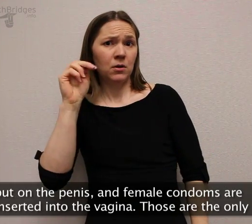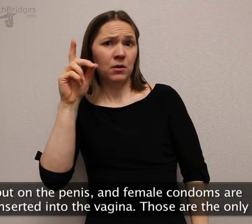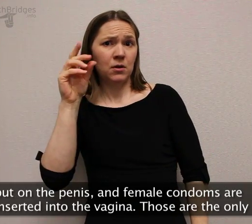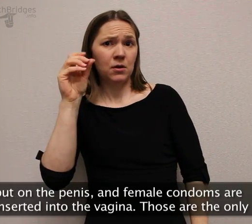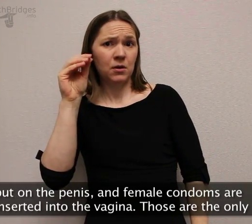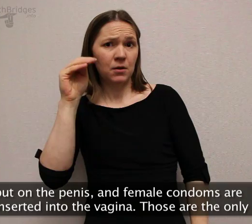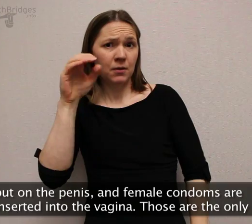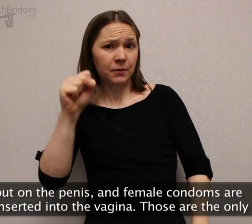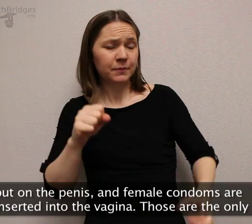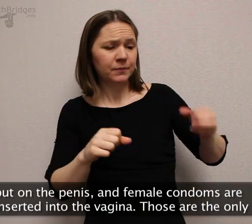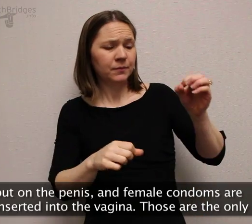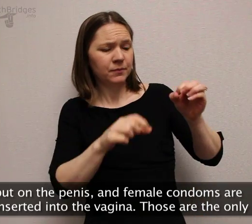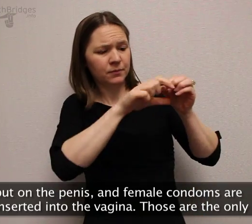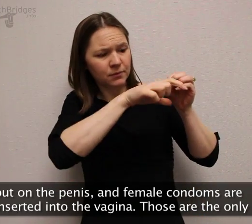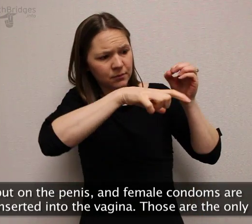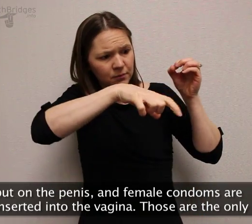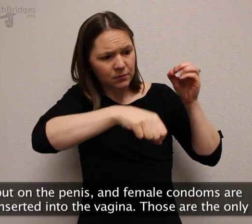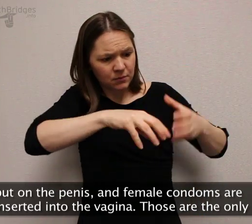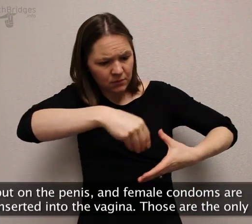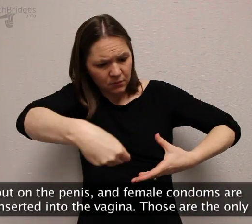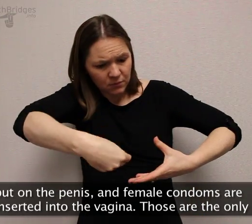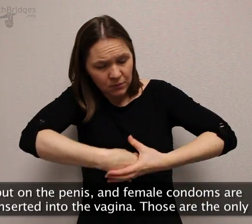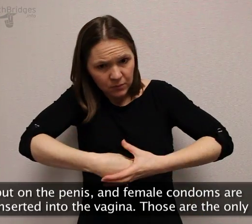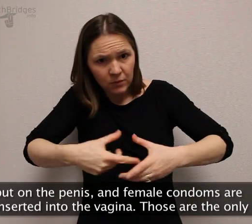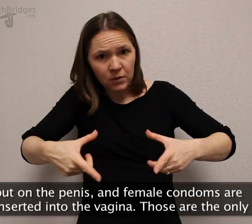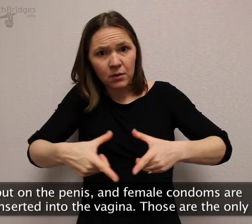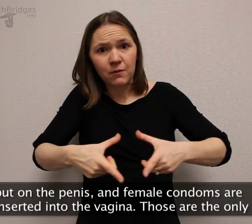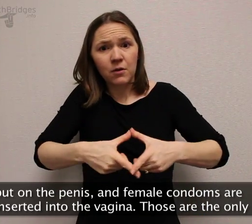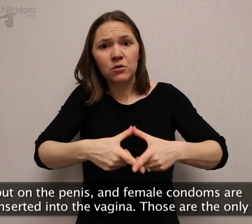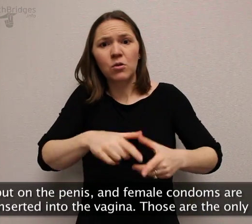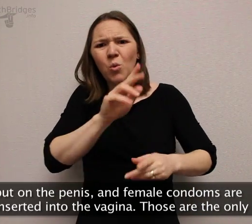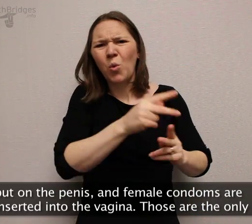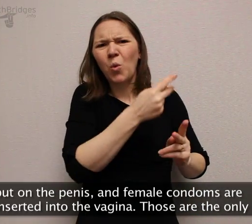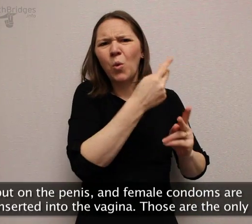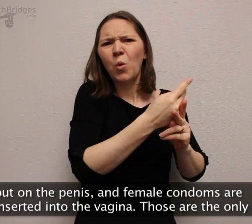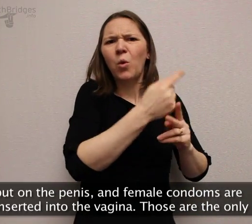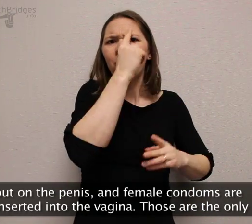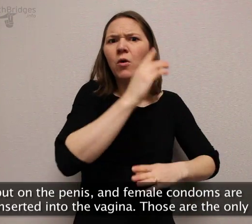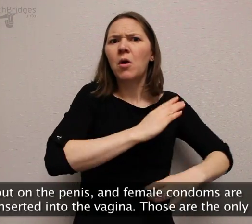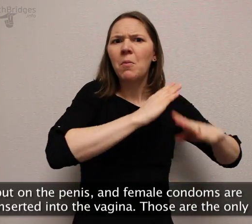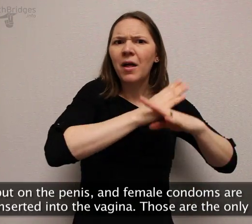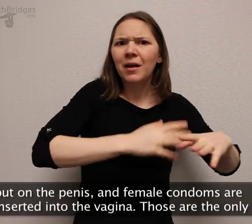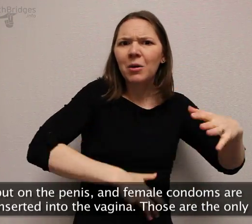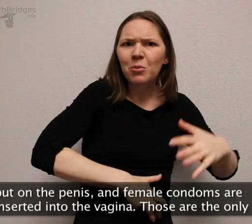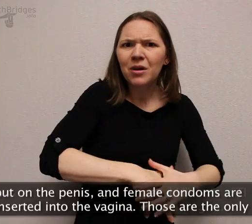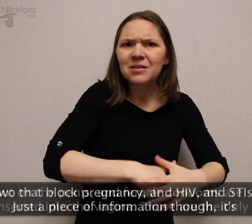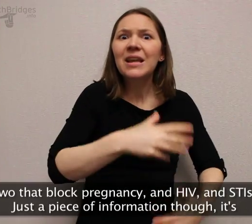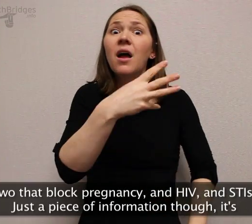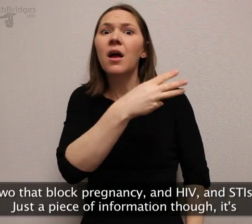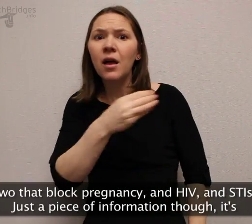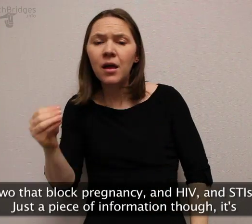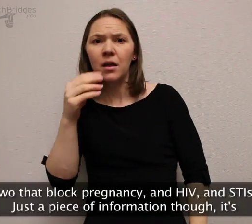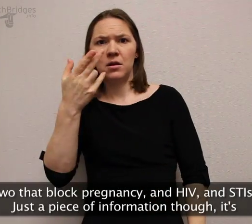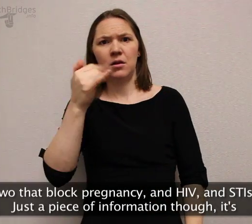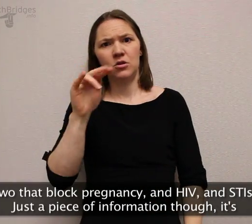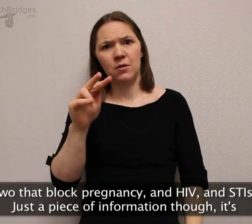condoms are inserted into the vagina. Those are the only two that block pregnancy